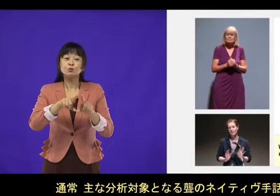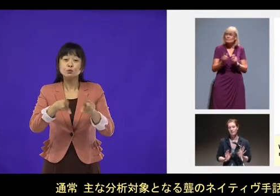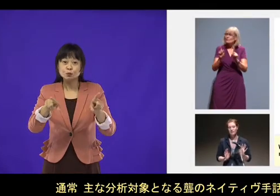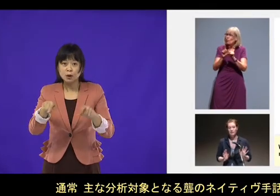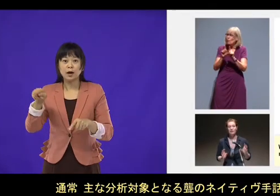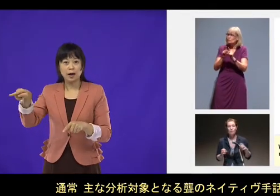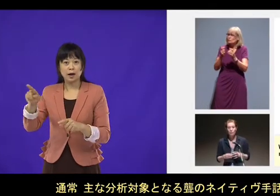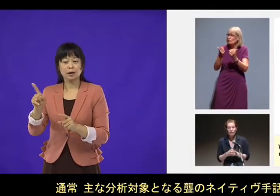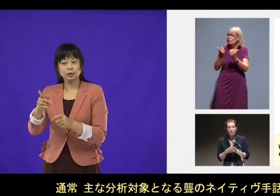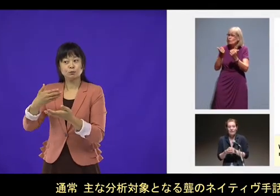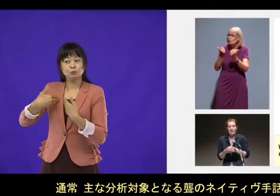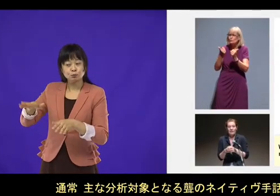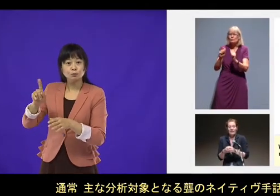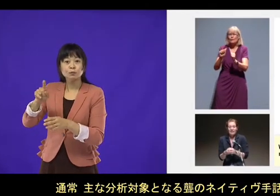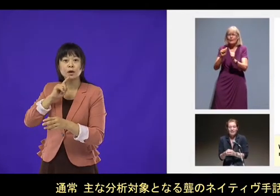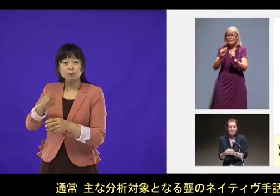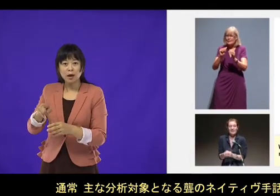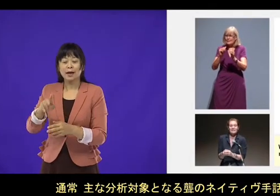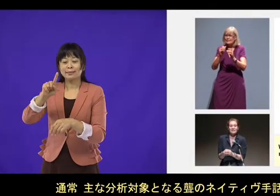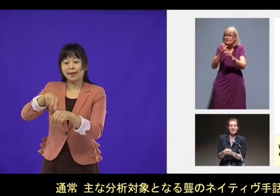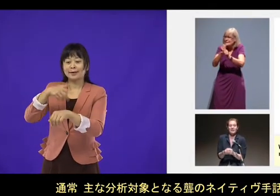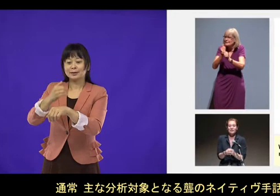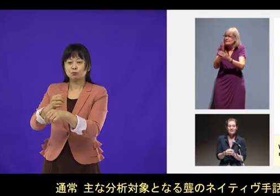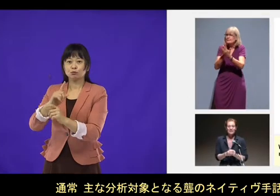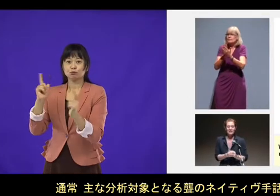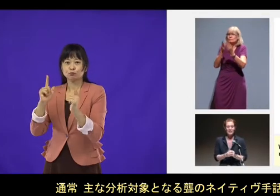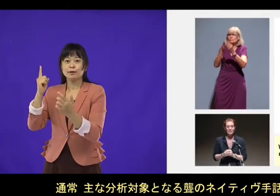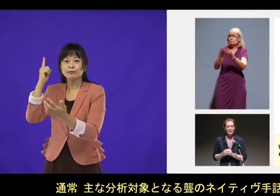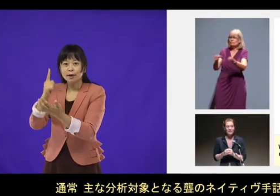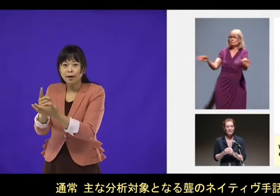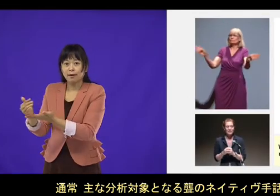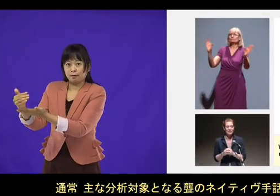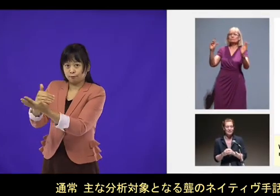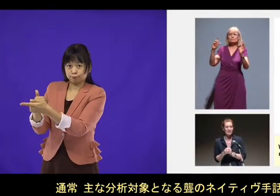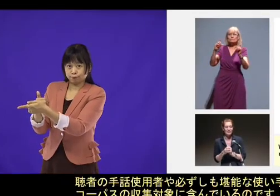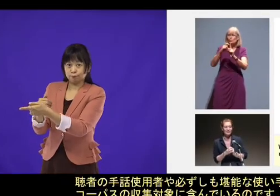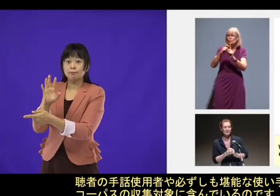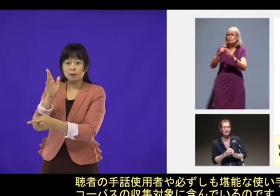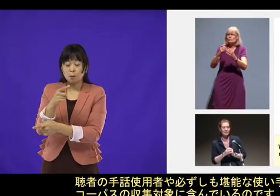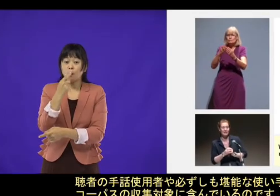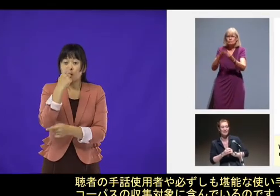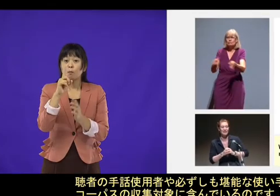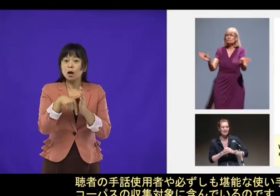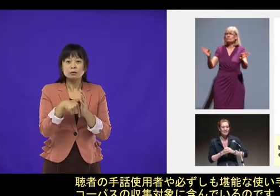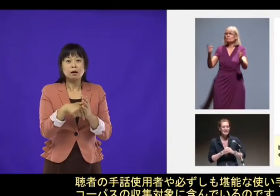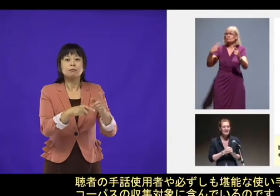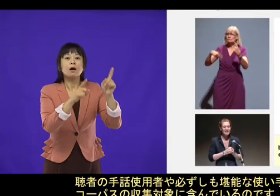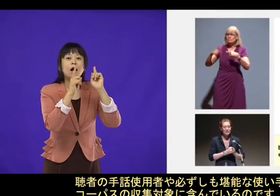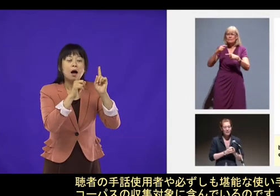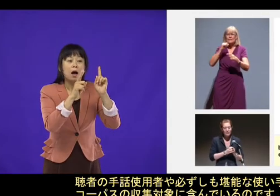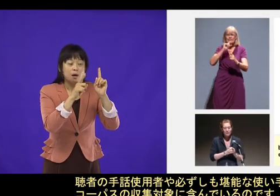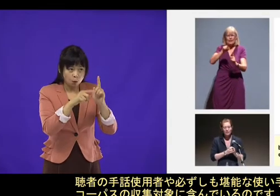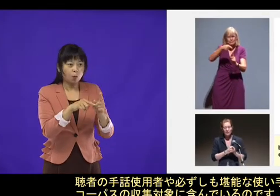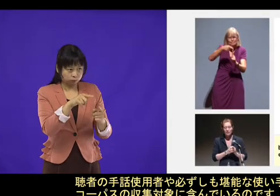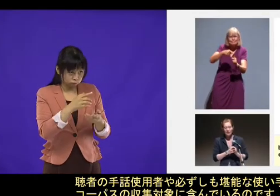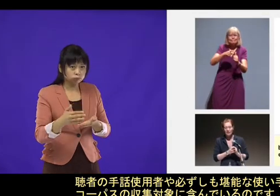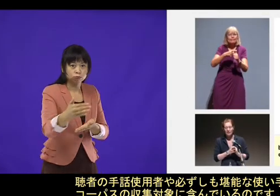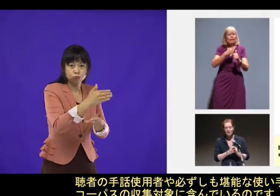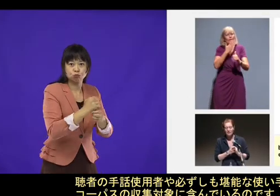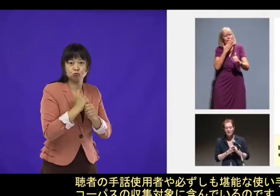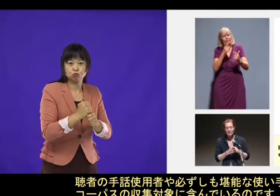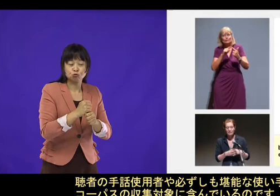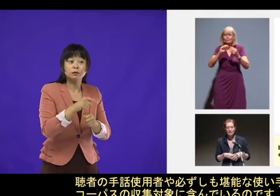So what I mean is not the core deaf native signers that we're used to sort of analyzing, but